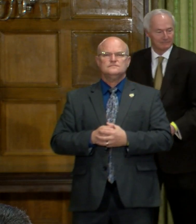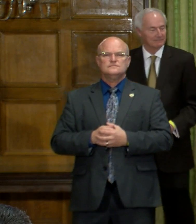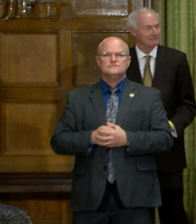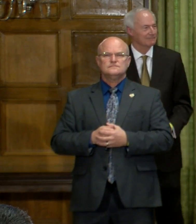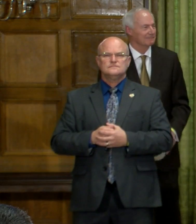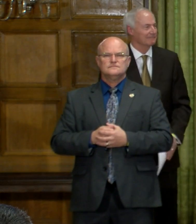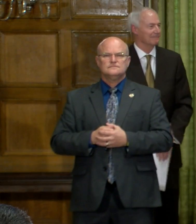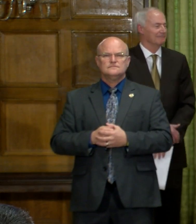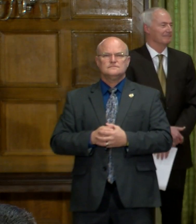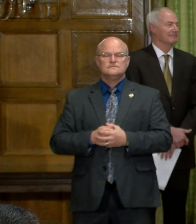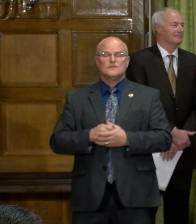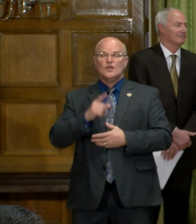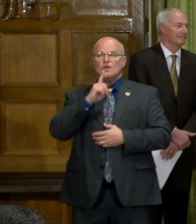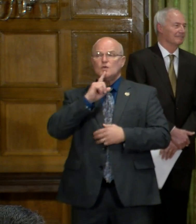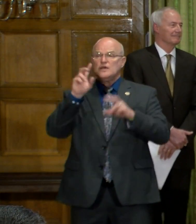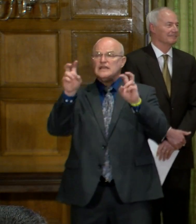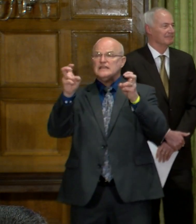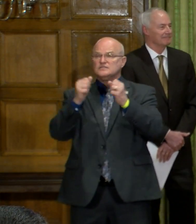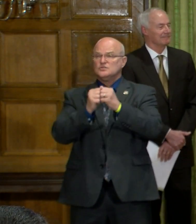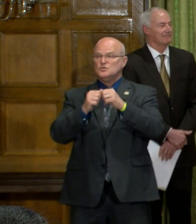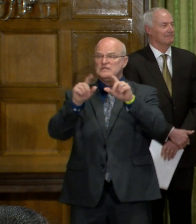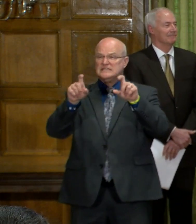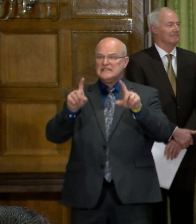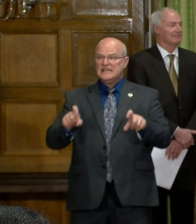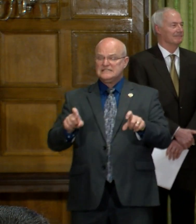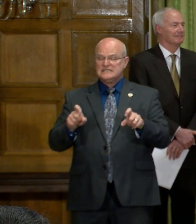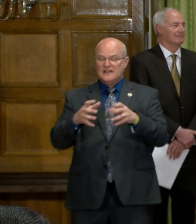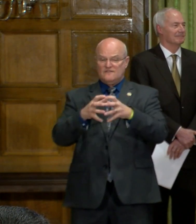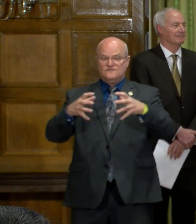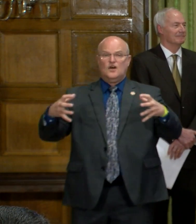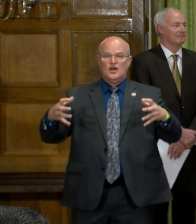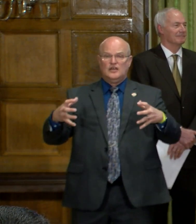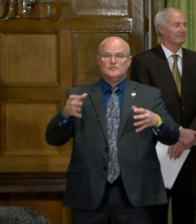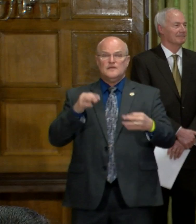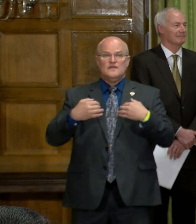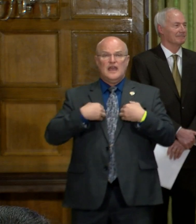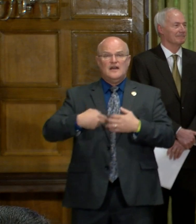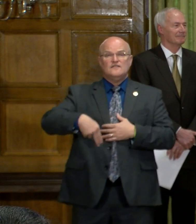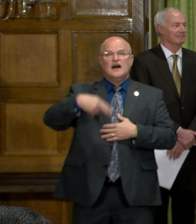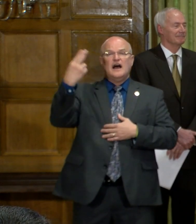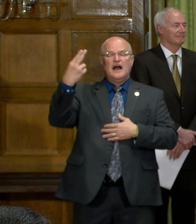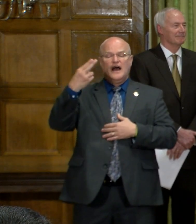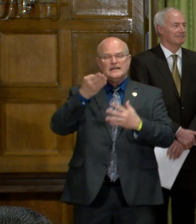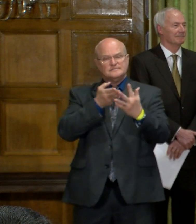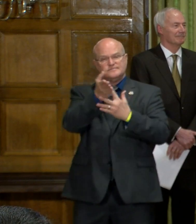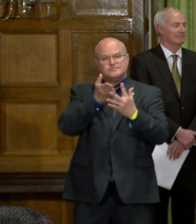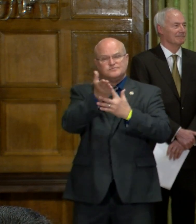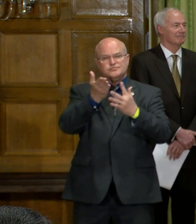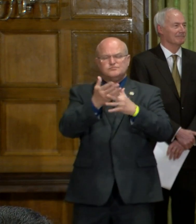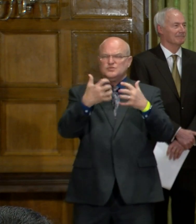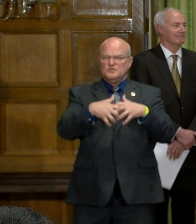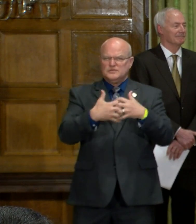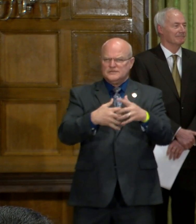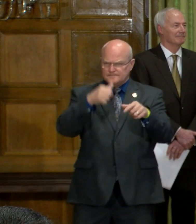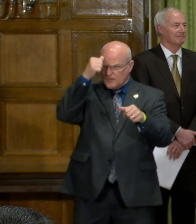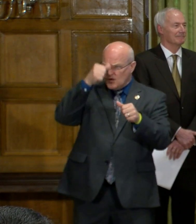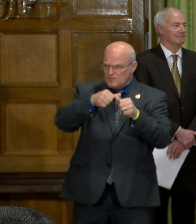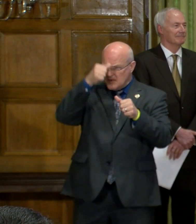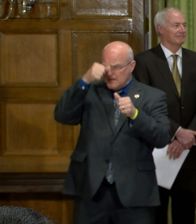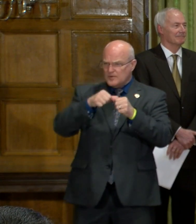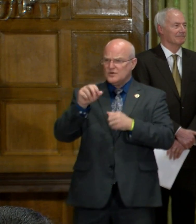that? The real issue with testing in terms of volume is whether you have a high throughput machine. I think you may